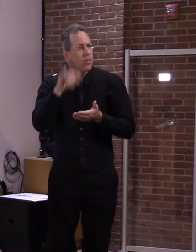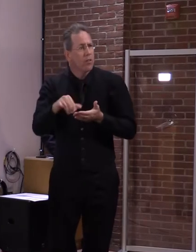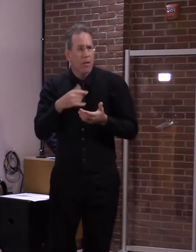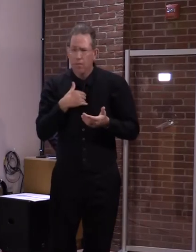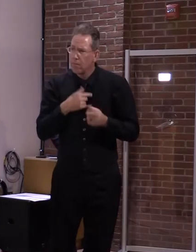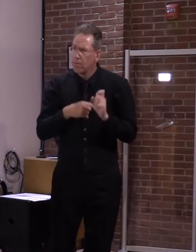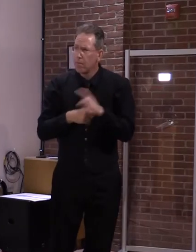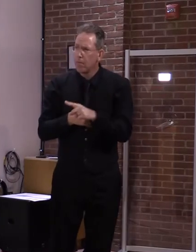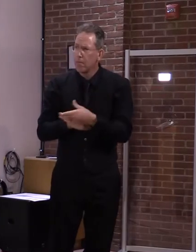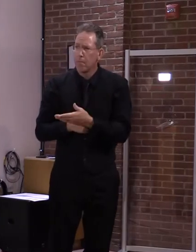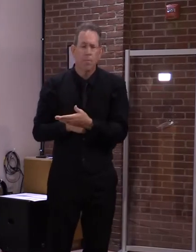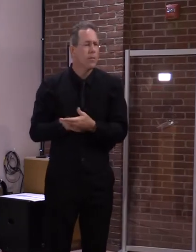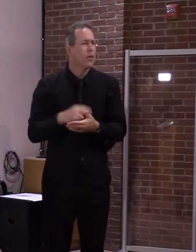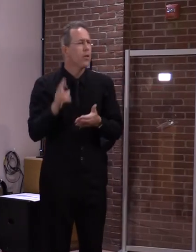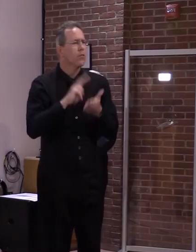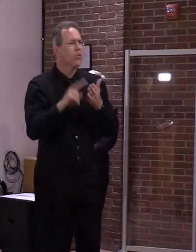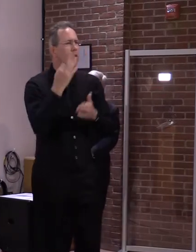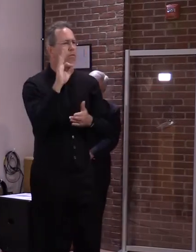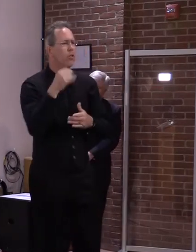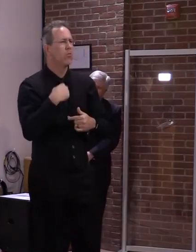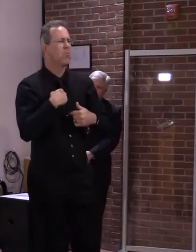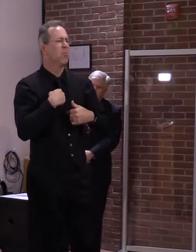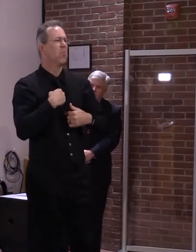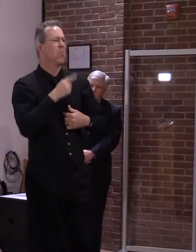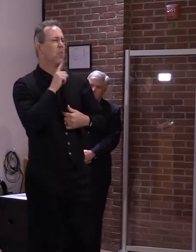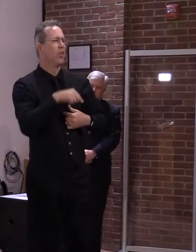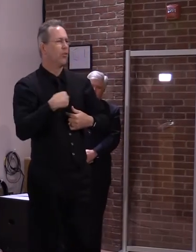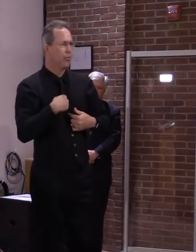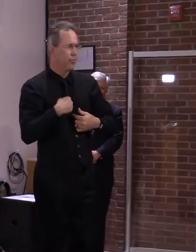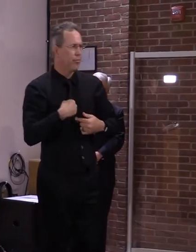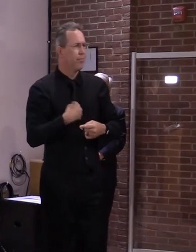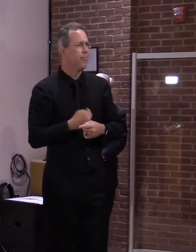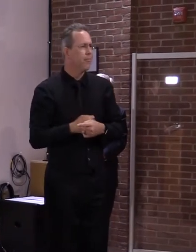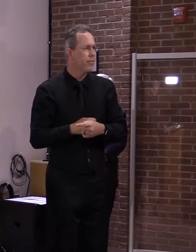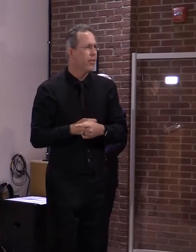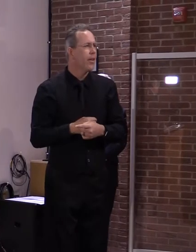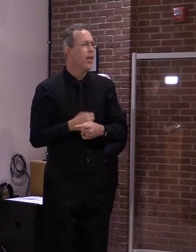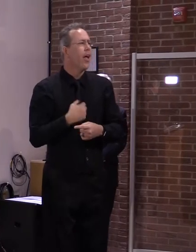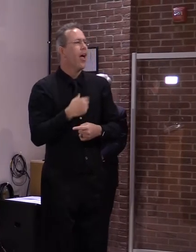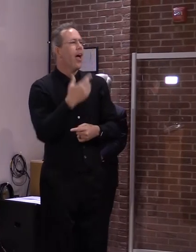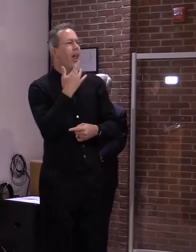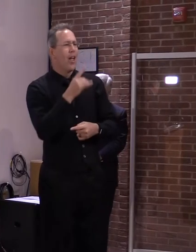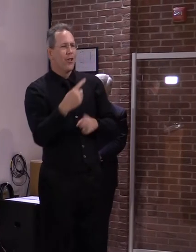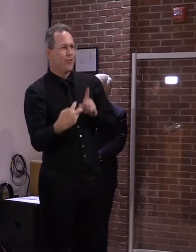You drew Secretary French on that one. Yeah, it's a great idea. We have been talking.